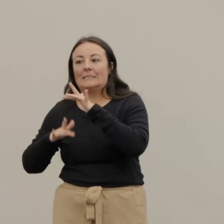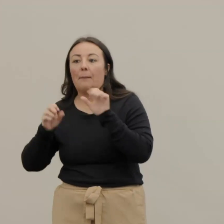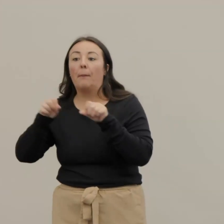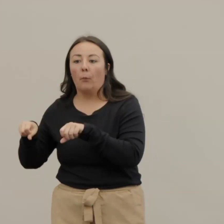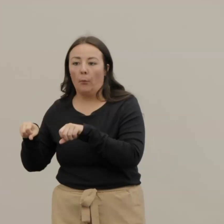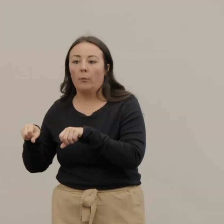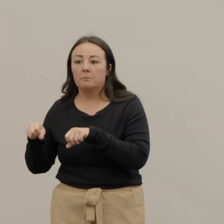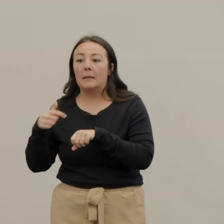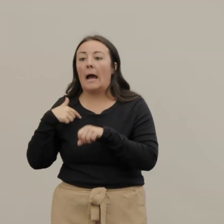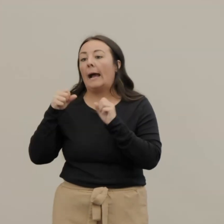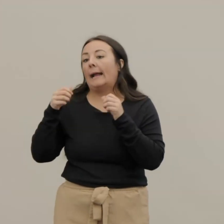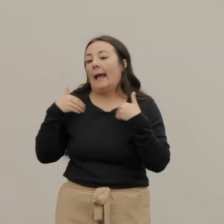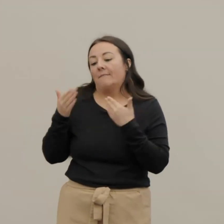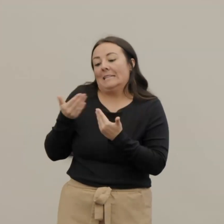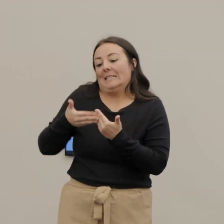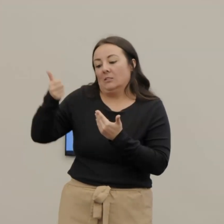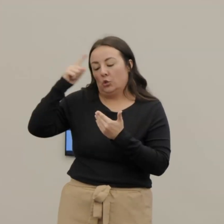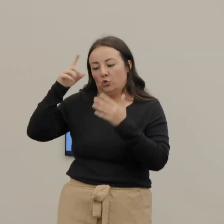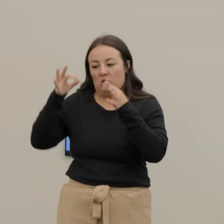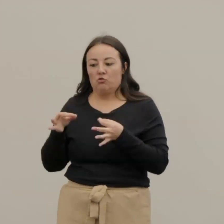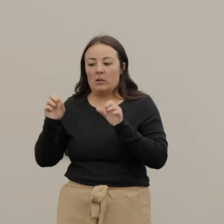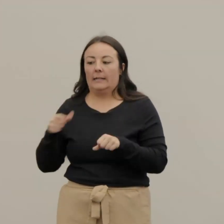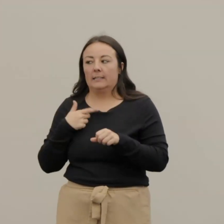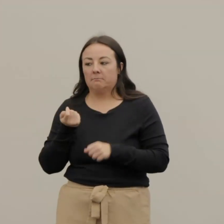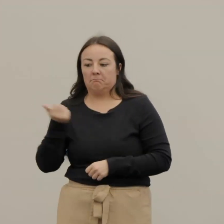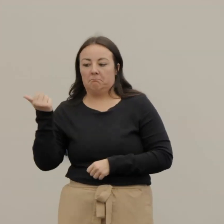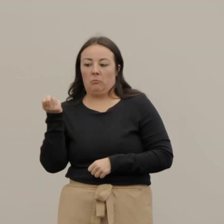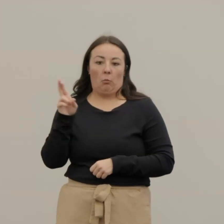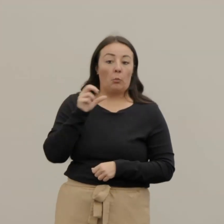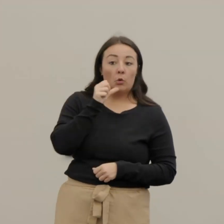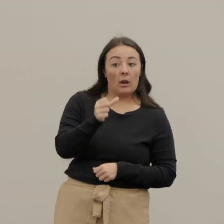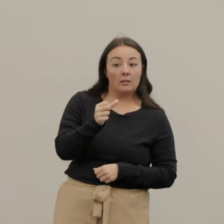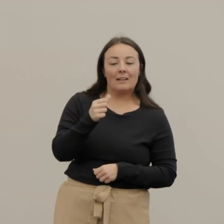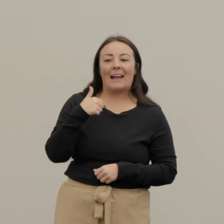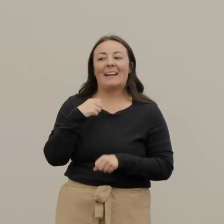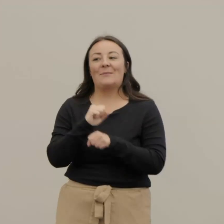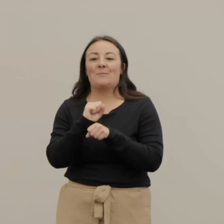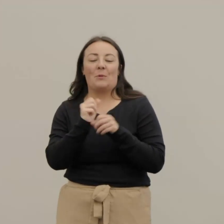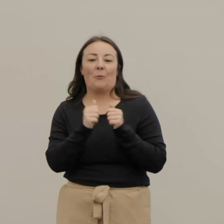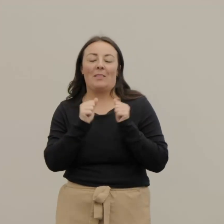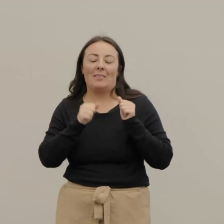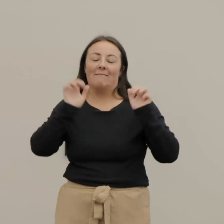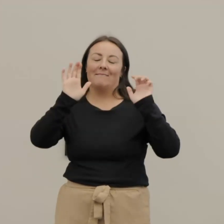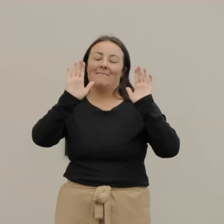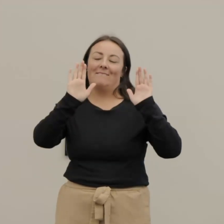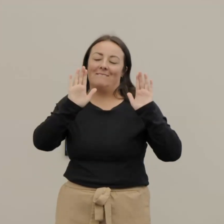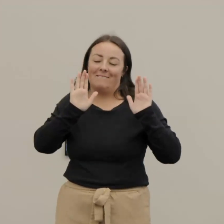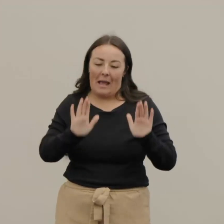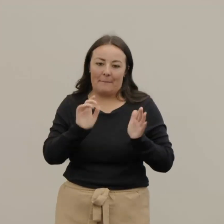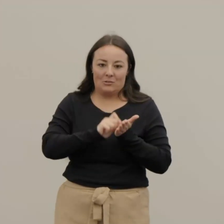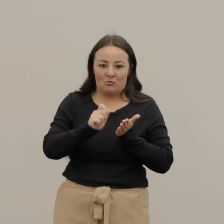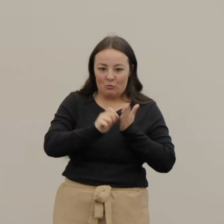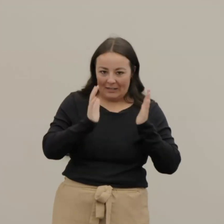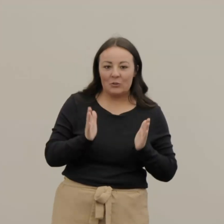to pick that out. I work with a fabulous writer editor at